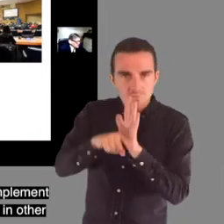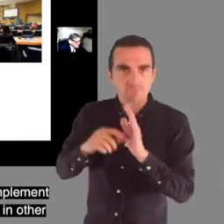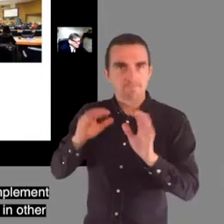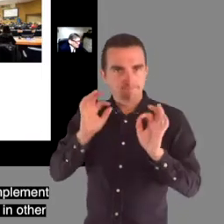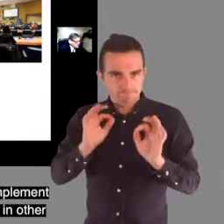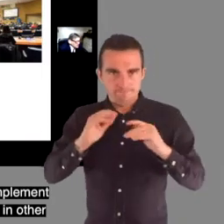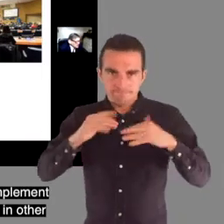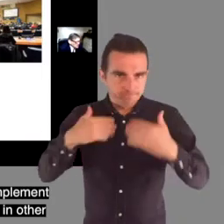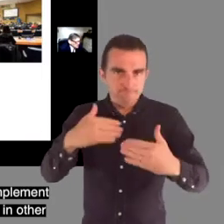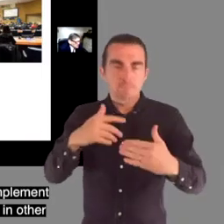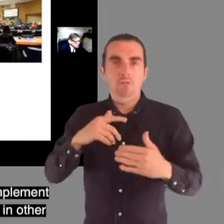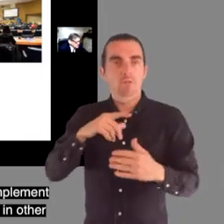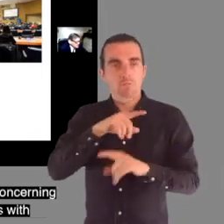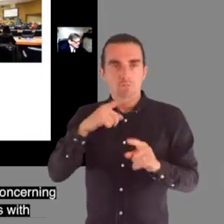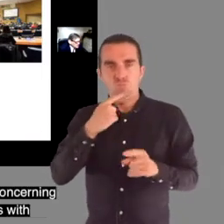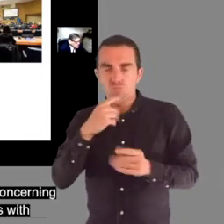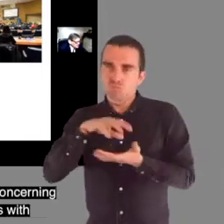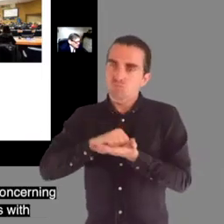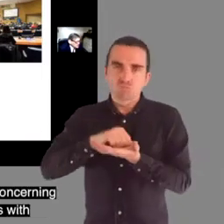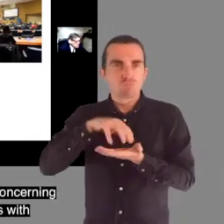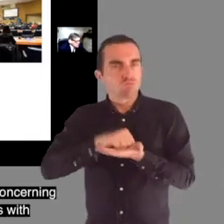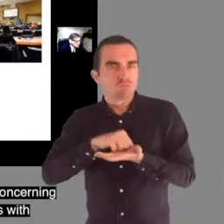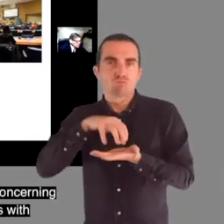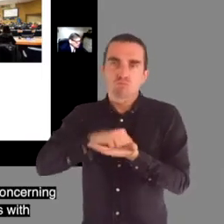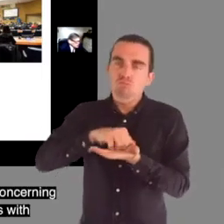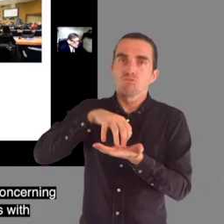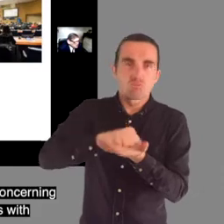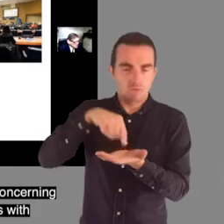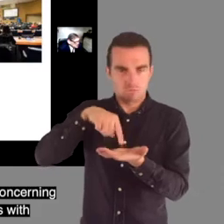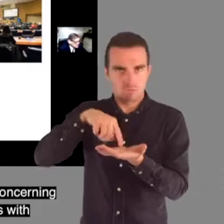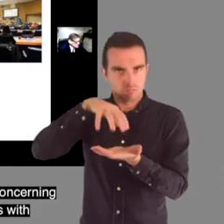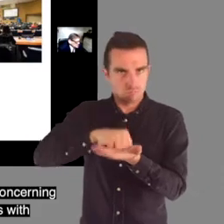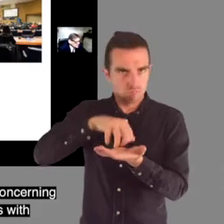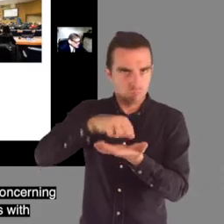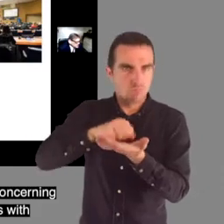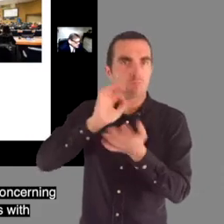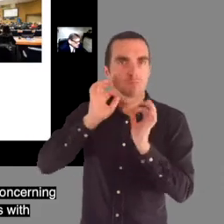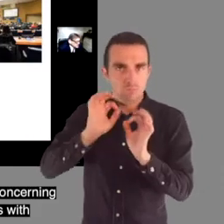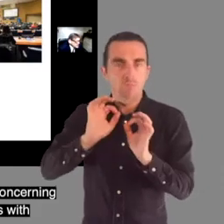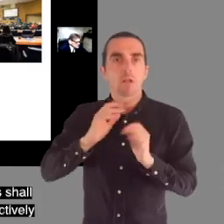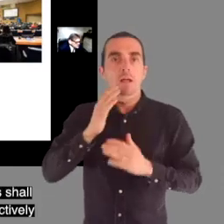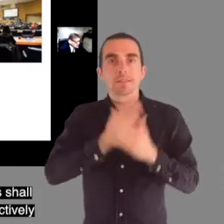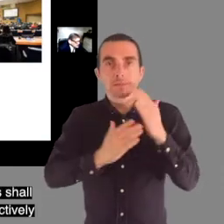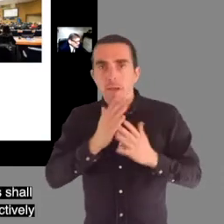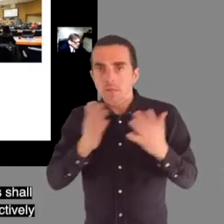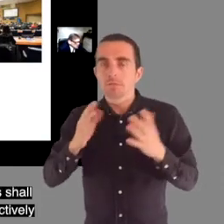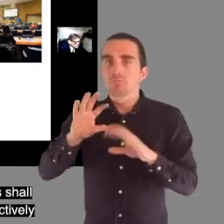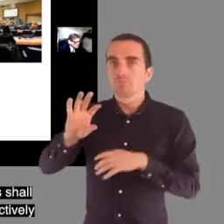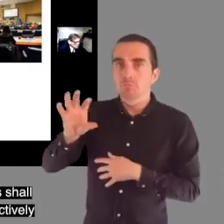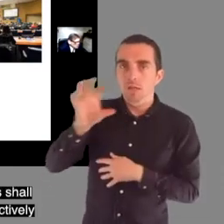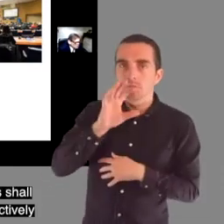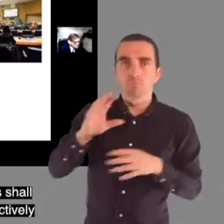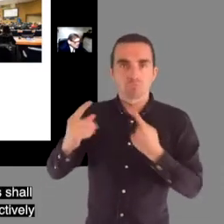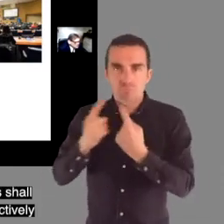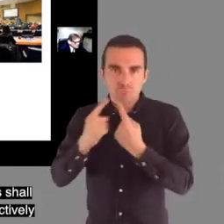the present convention and in other decision-making processes concerning issues relating to persons with disabilities, state parties